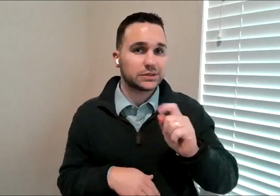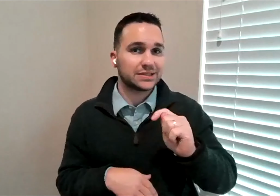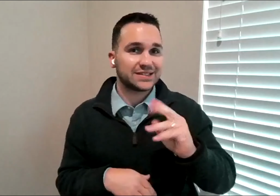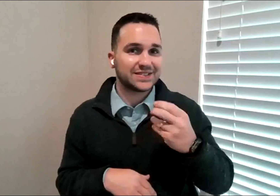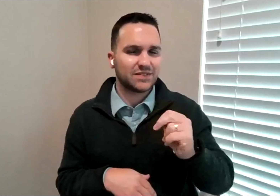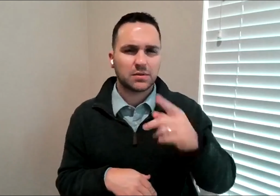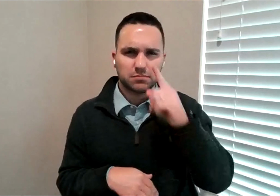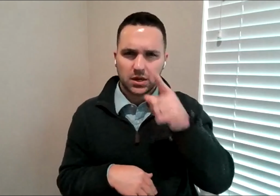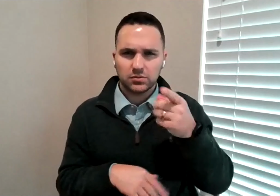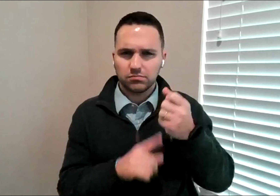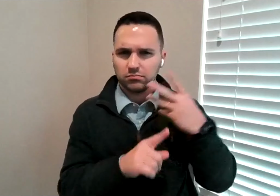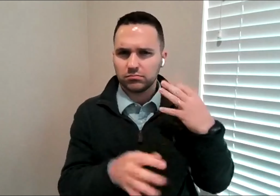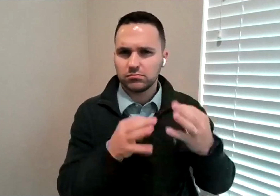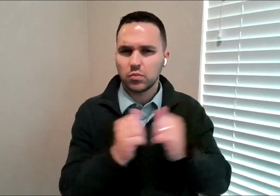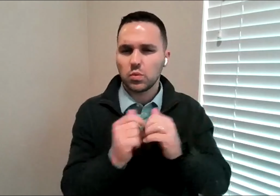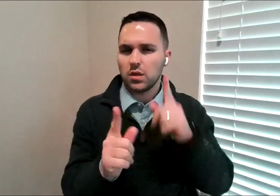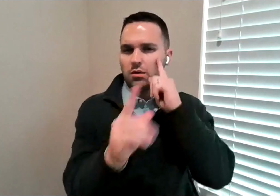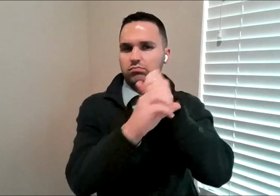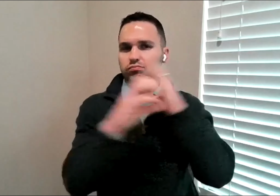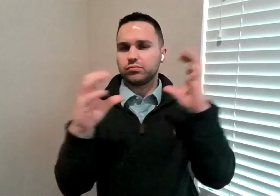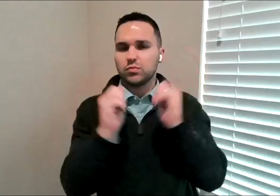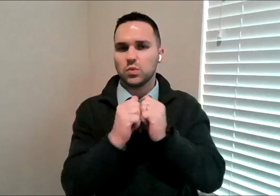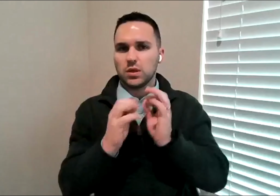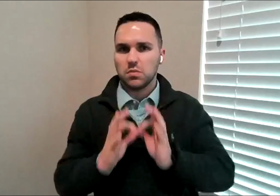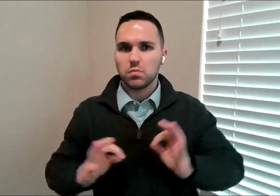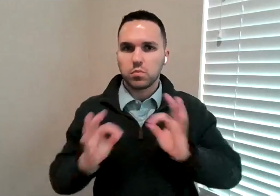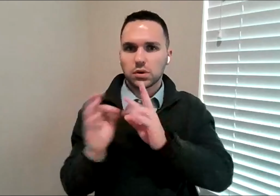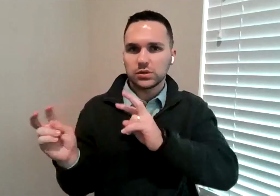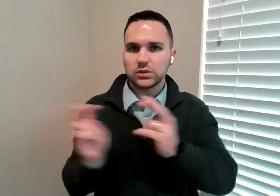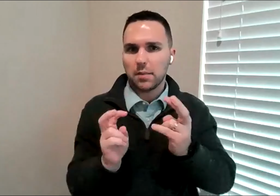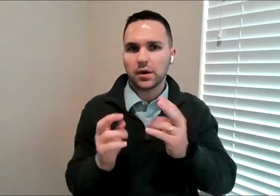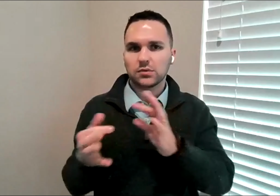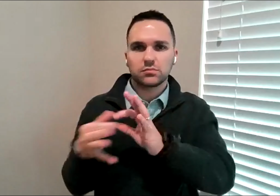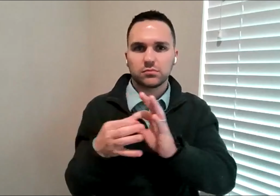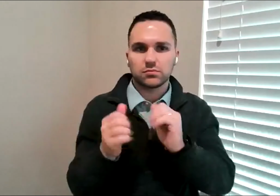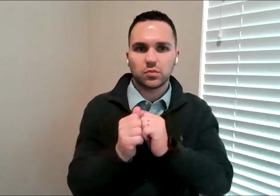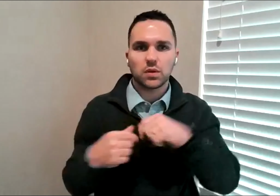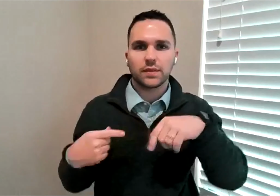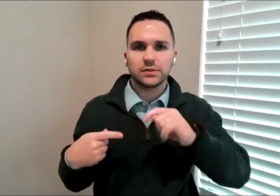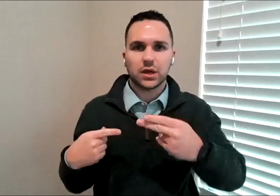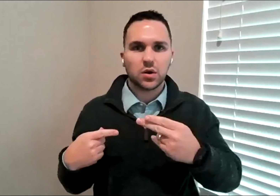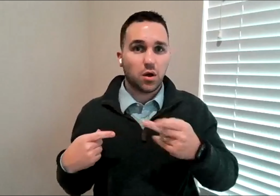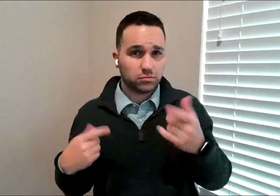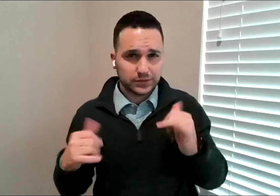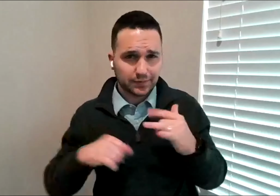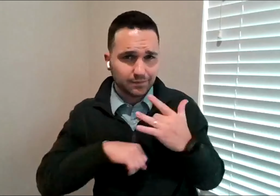about any other matters that would be helpful for those in our town hall today, if you're still on the line.